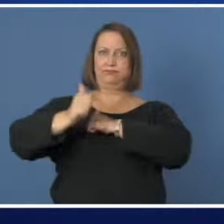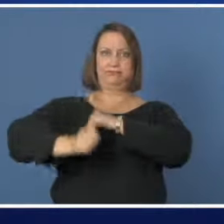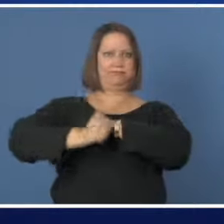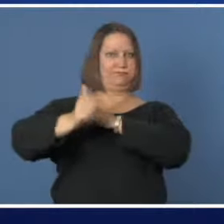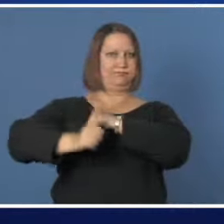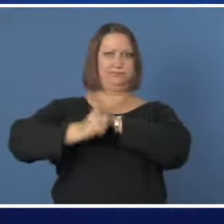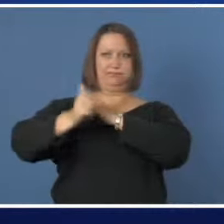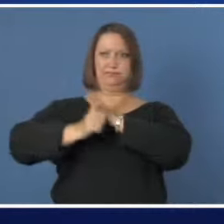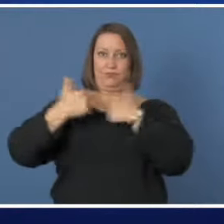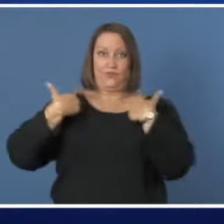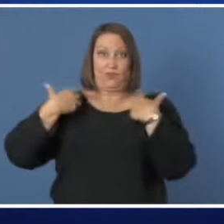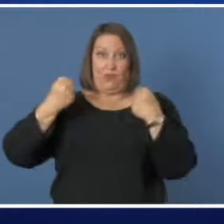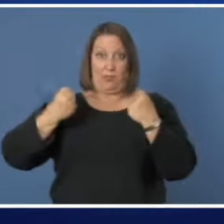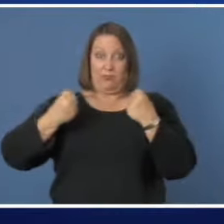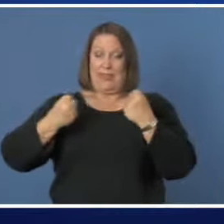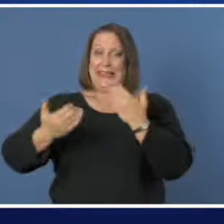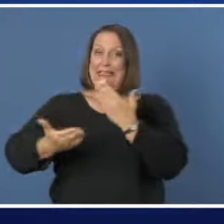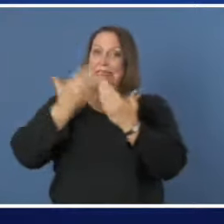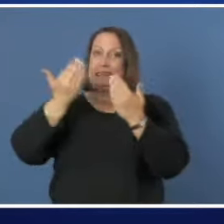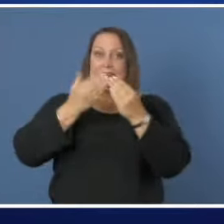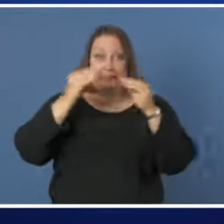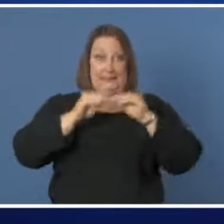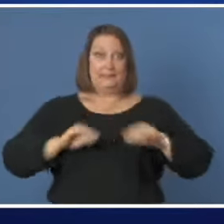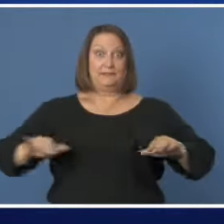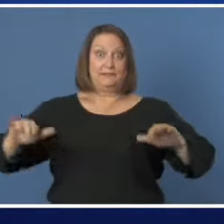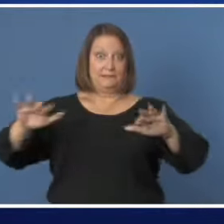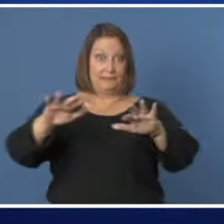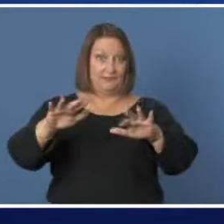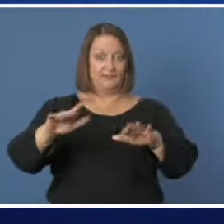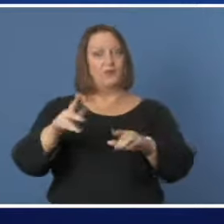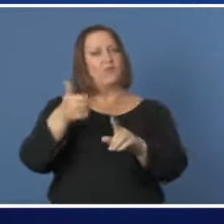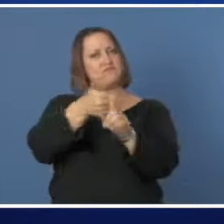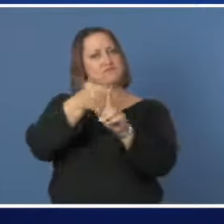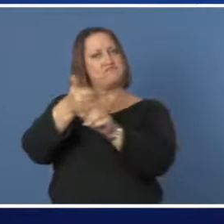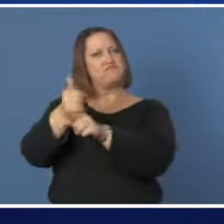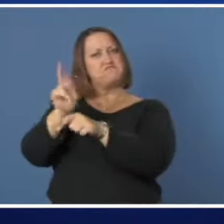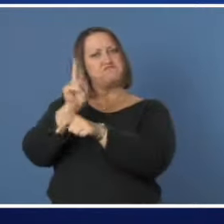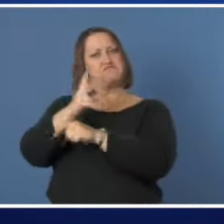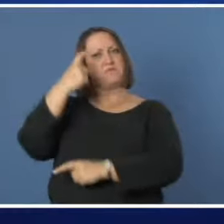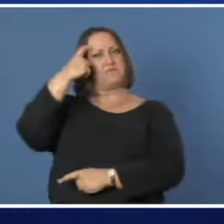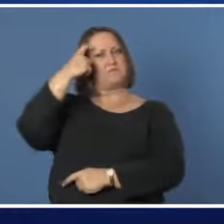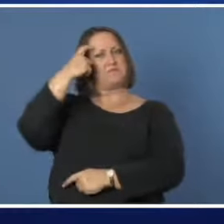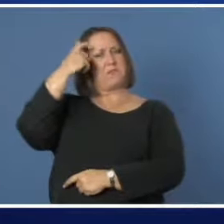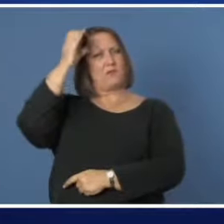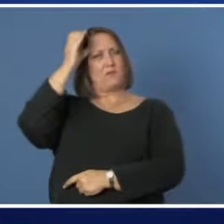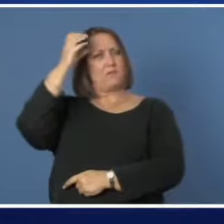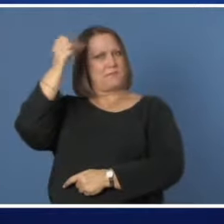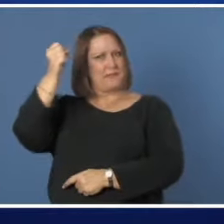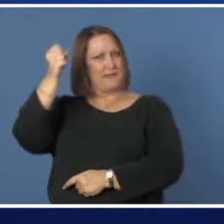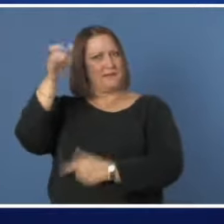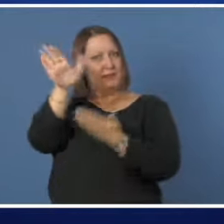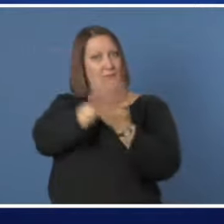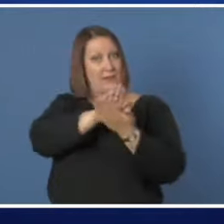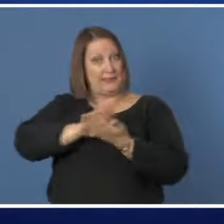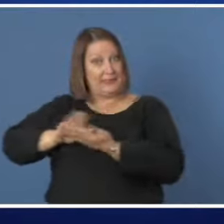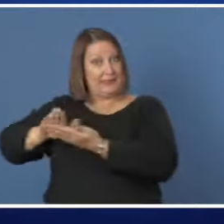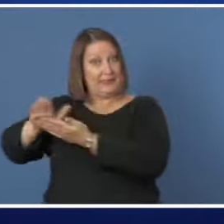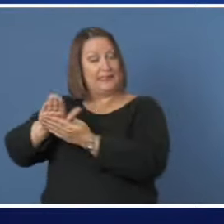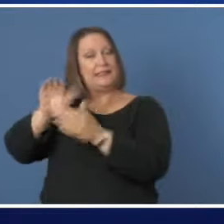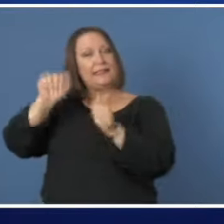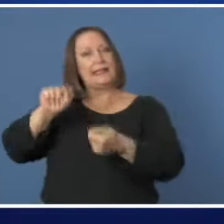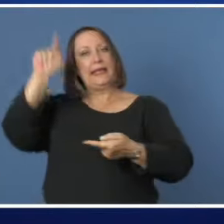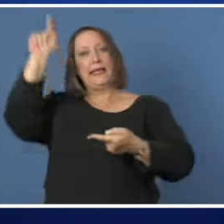very contagious. Using common sense sanitation techniques can lessen your